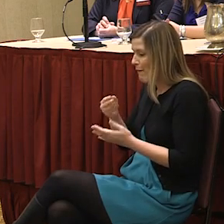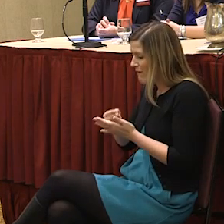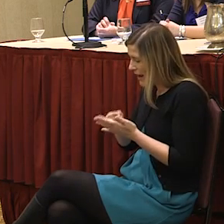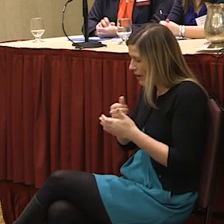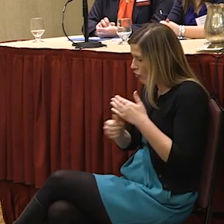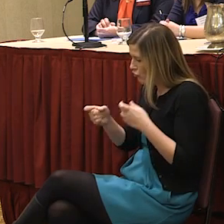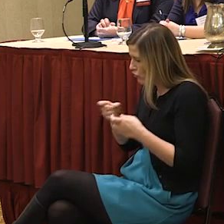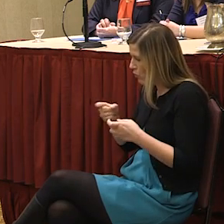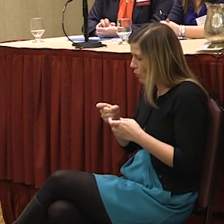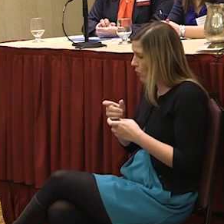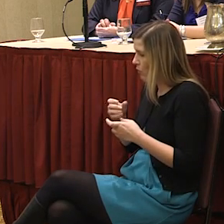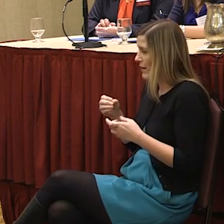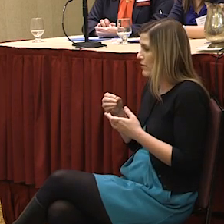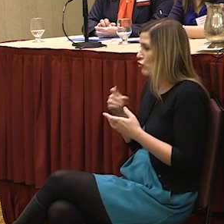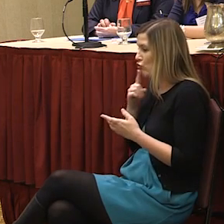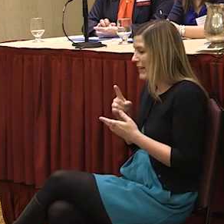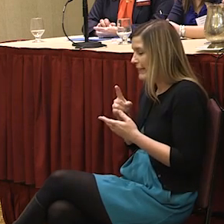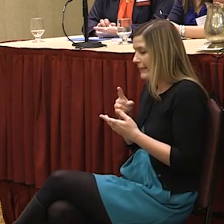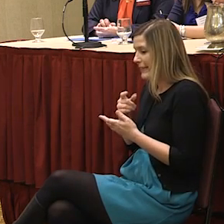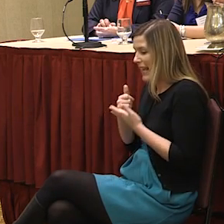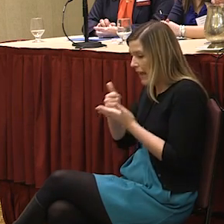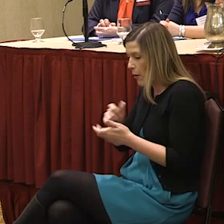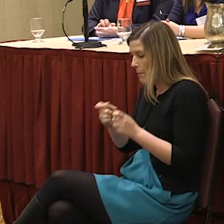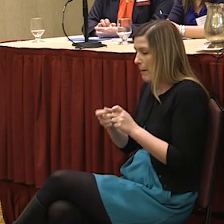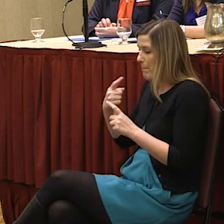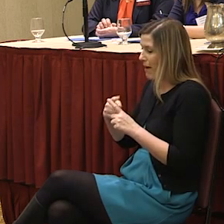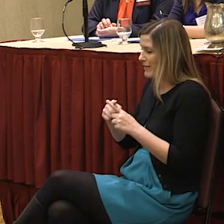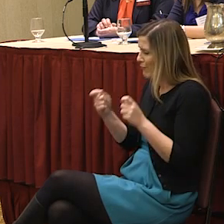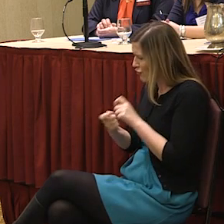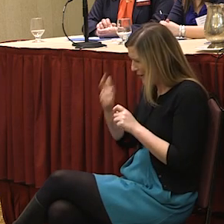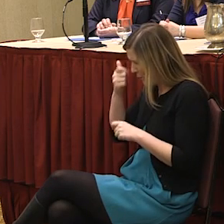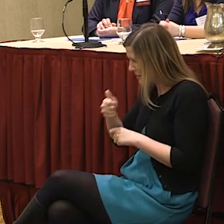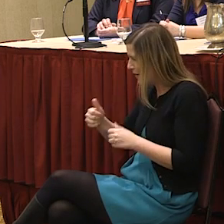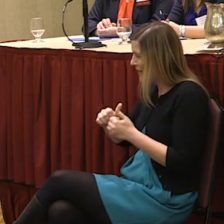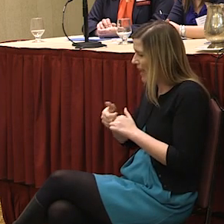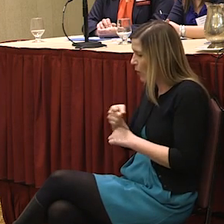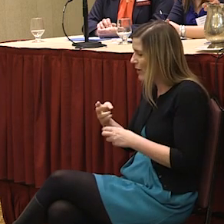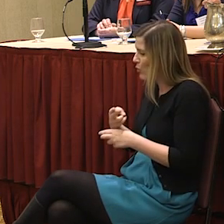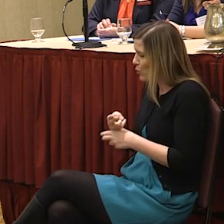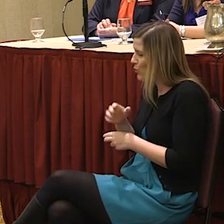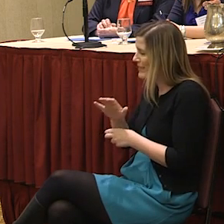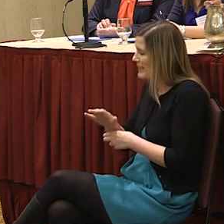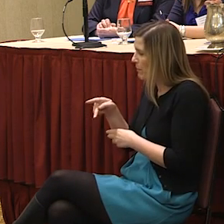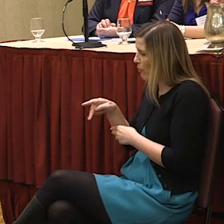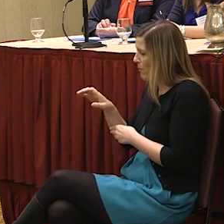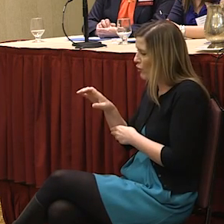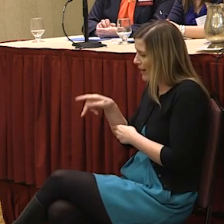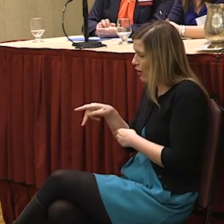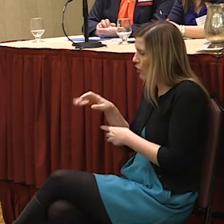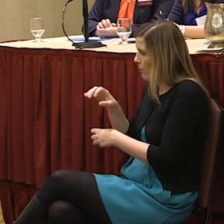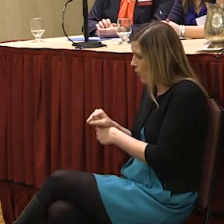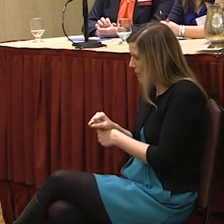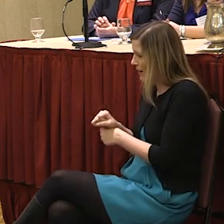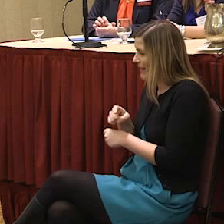control, and to really make some constructive changes for himself in terms of how he utilizes his primary care appointments. And